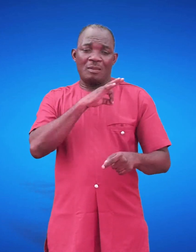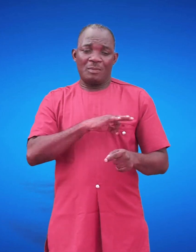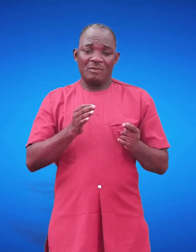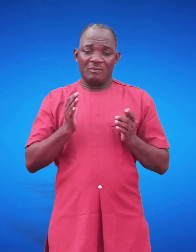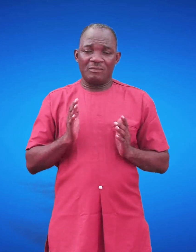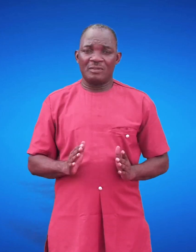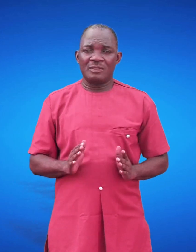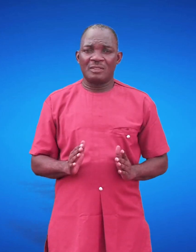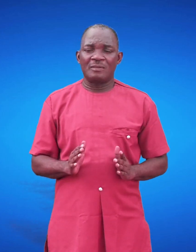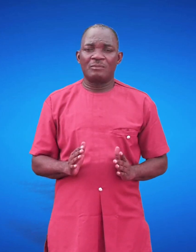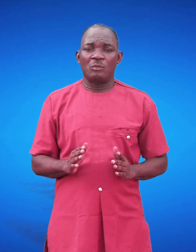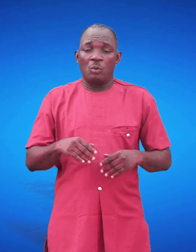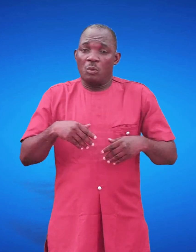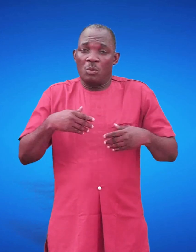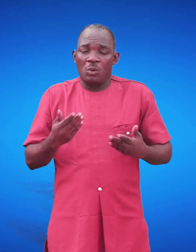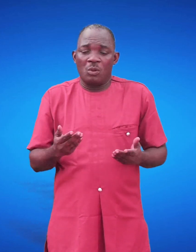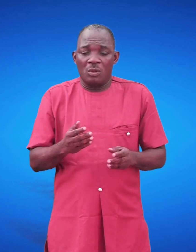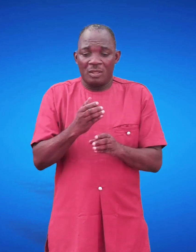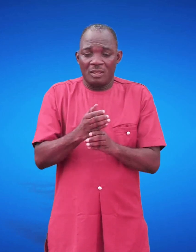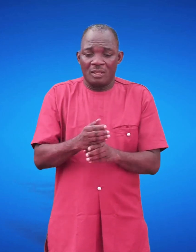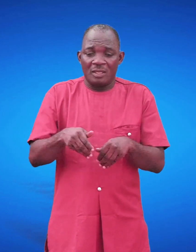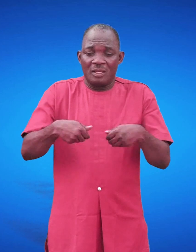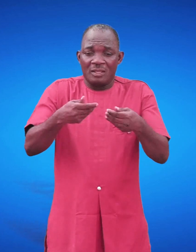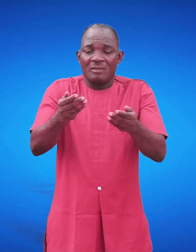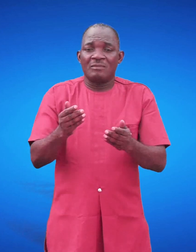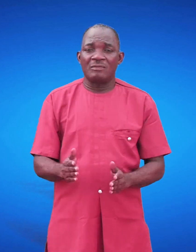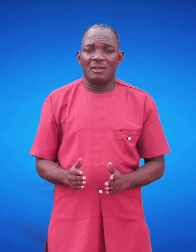Beneficiary or caregiver rights.